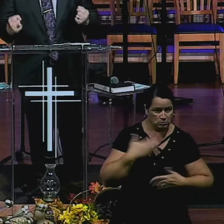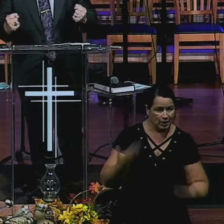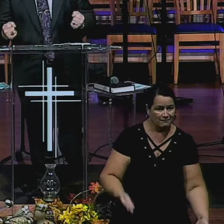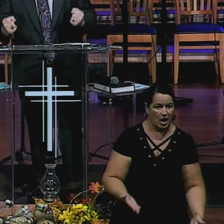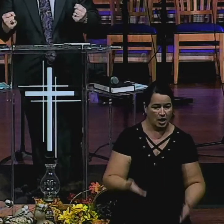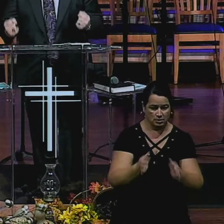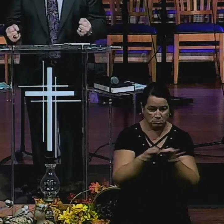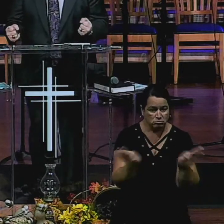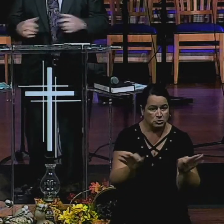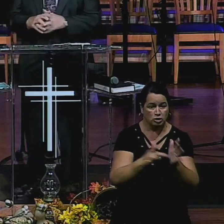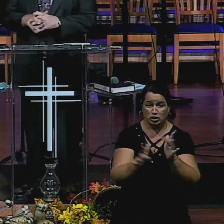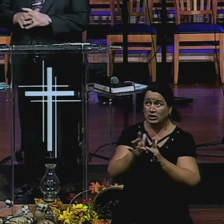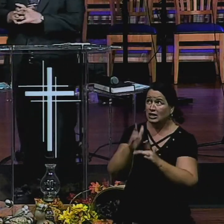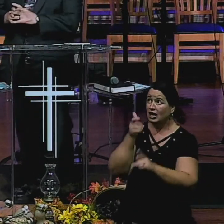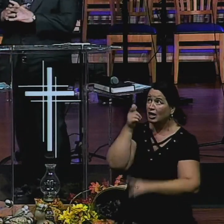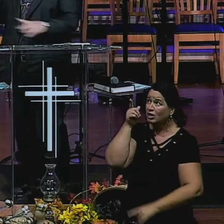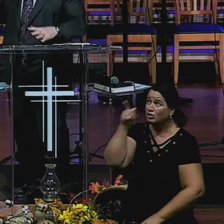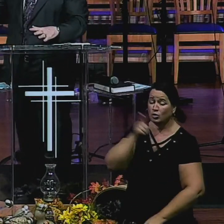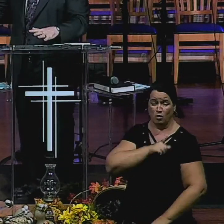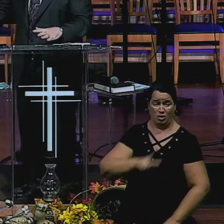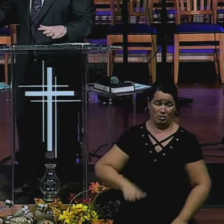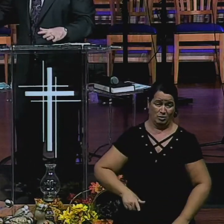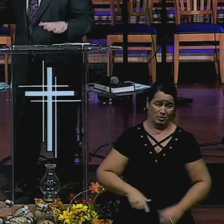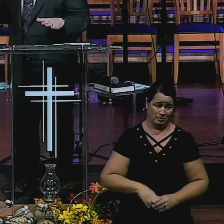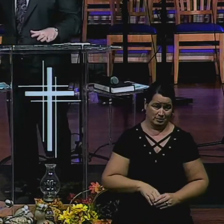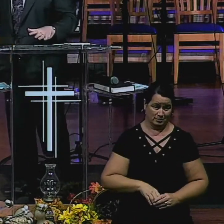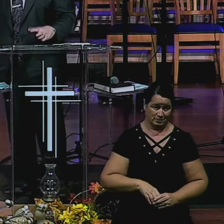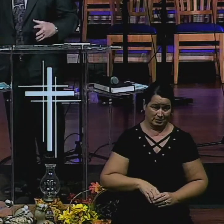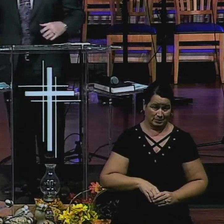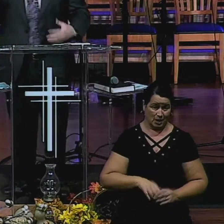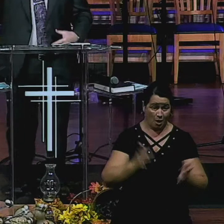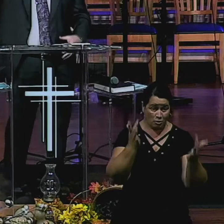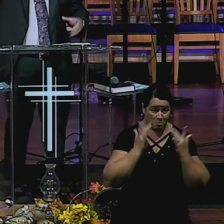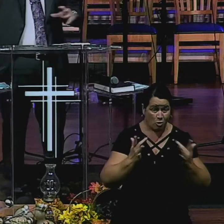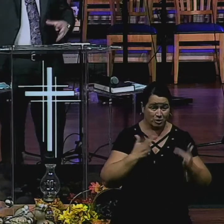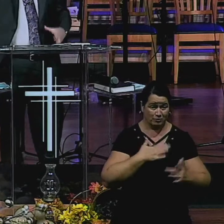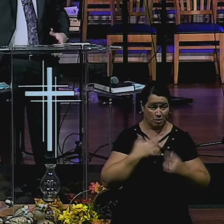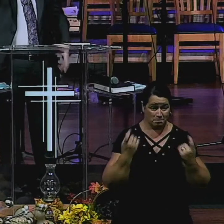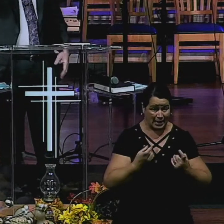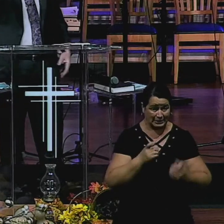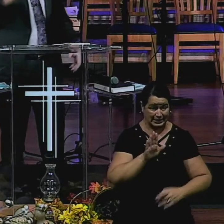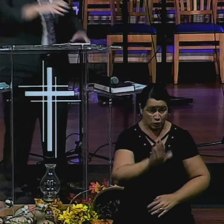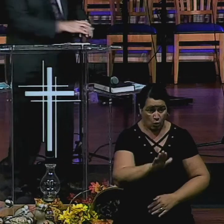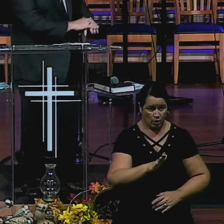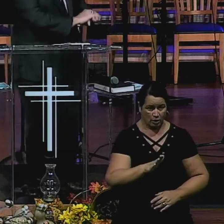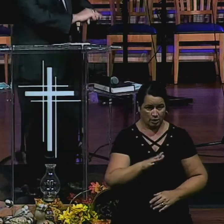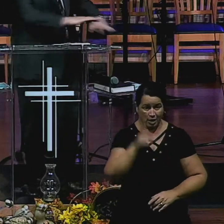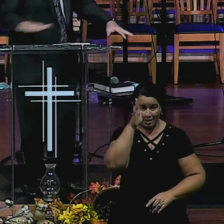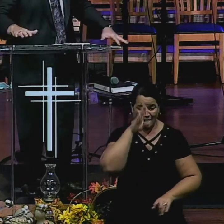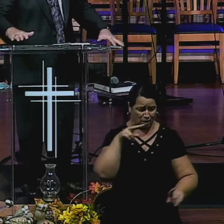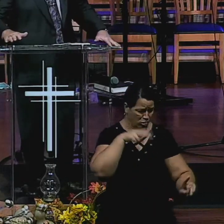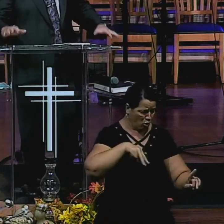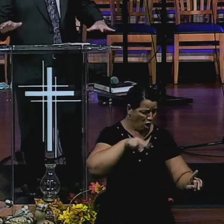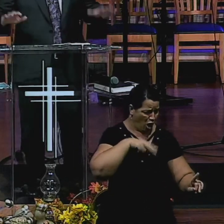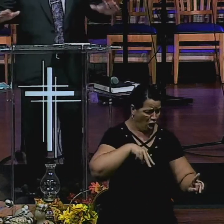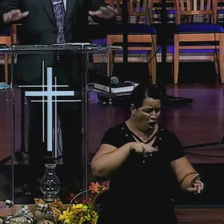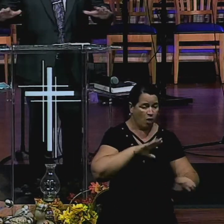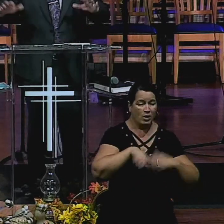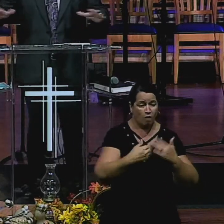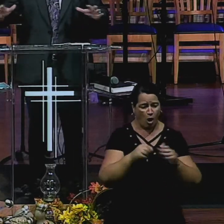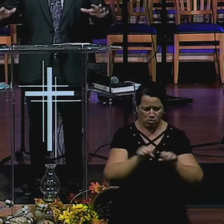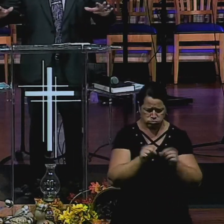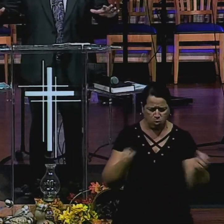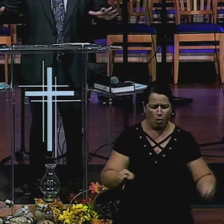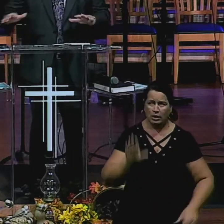that Jesus Christ is Lord. The only mercy for our sin, because God is looking down on man who we've all broken his law, the